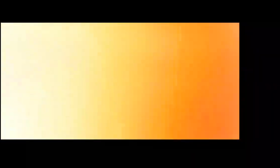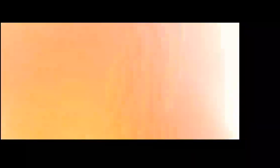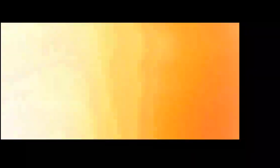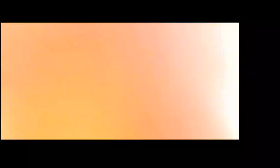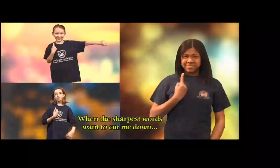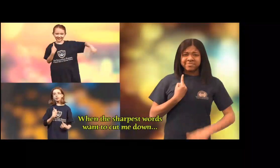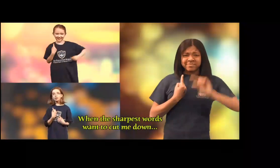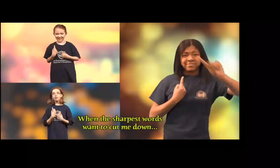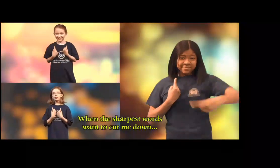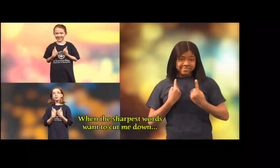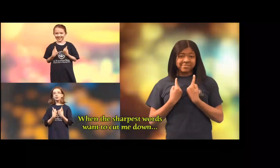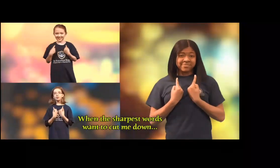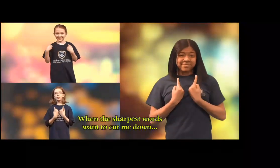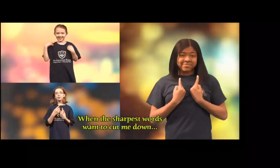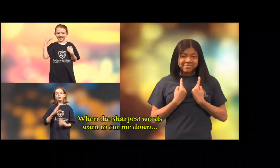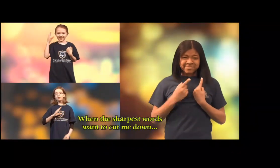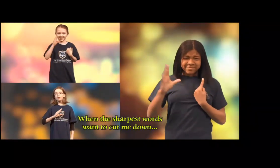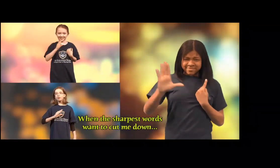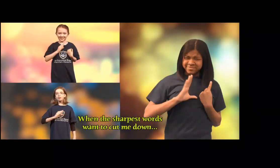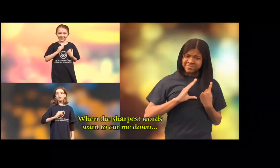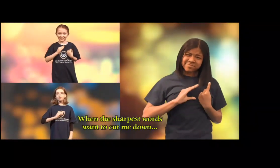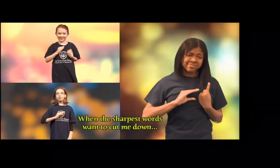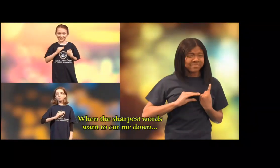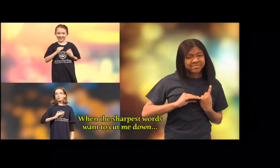When the sharpest words wanna cut me down,